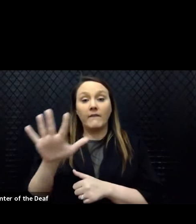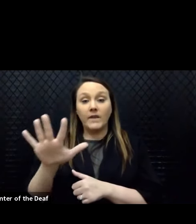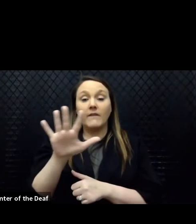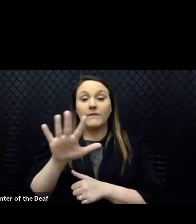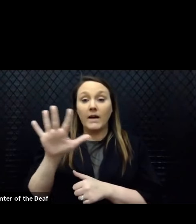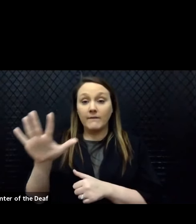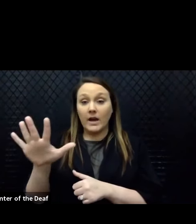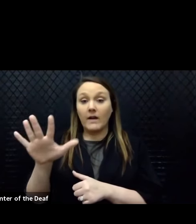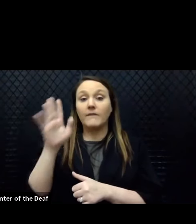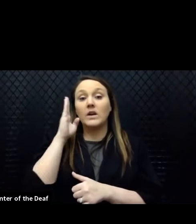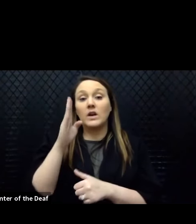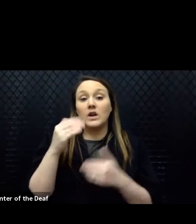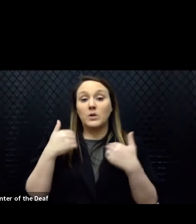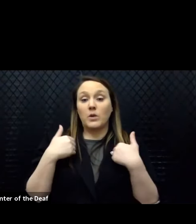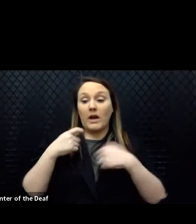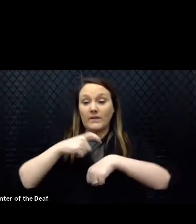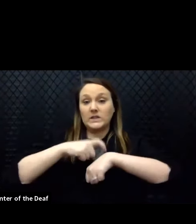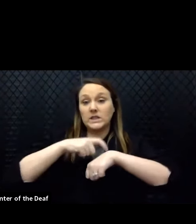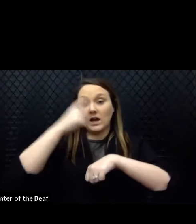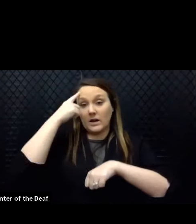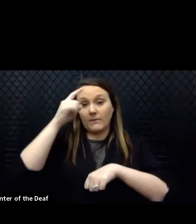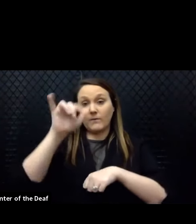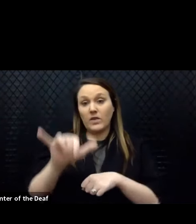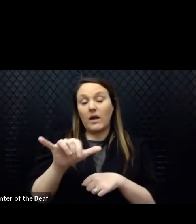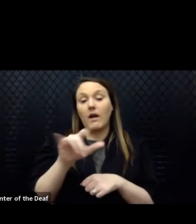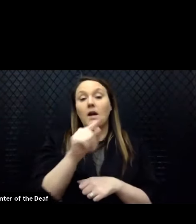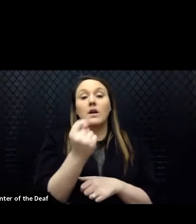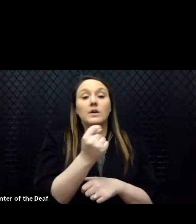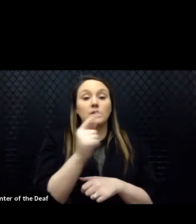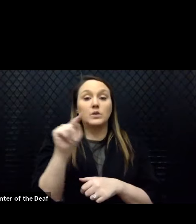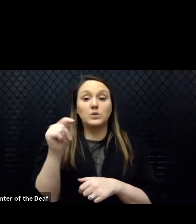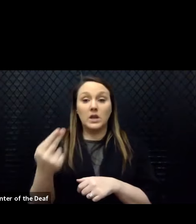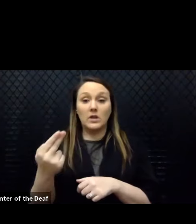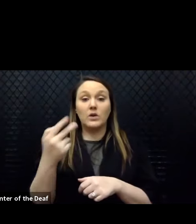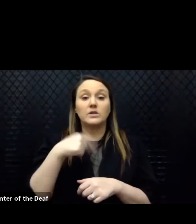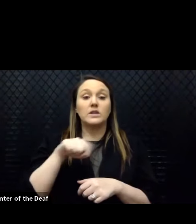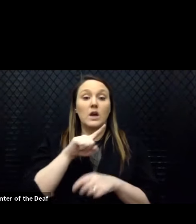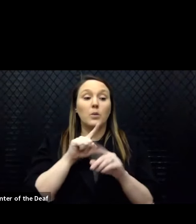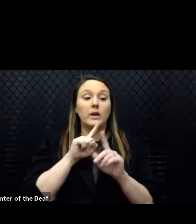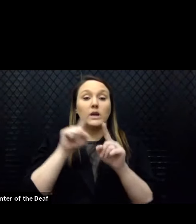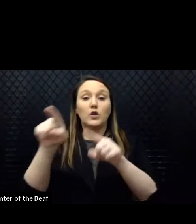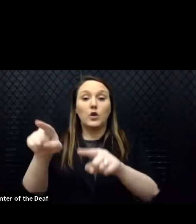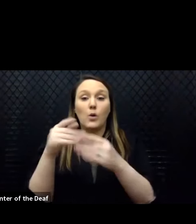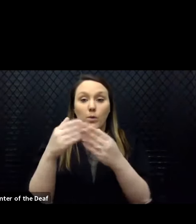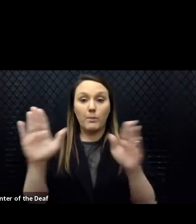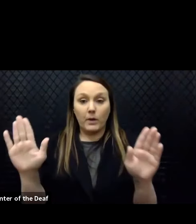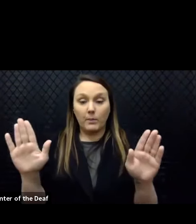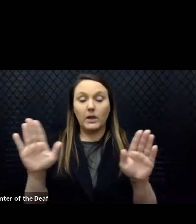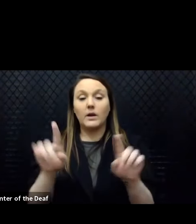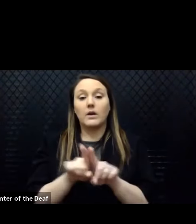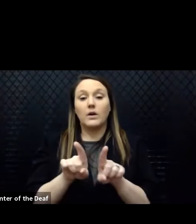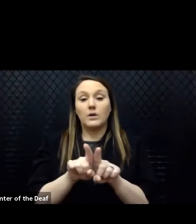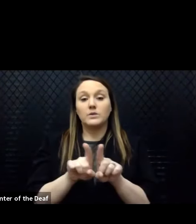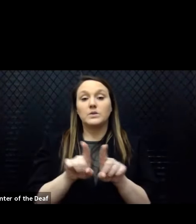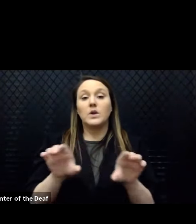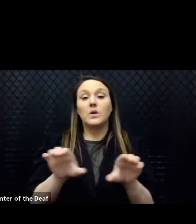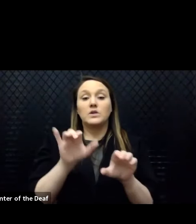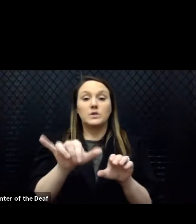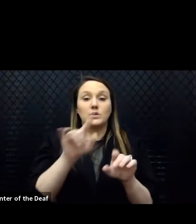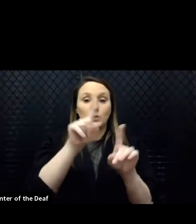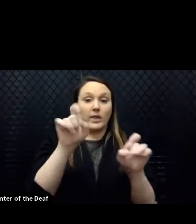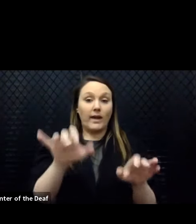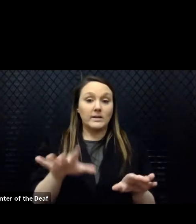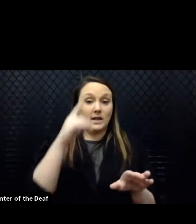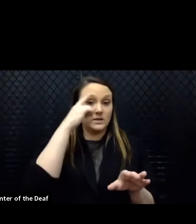215-5555, and you'll get a block of time for that. Tuesdays and Thursdays are generally when we go out in the public as well, and do those testing for